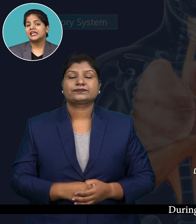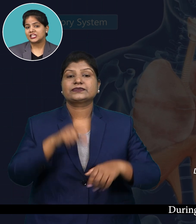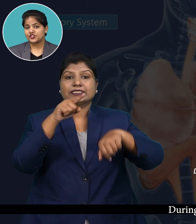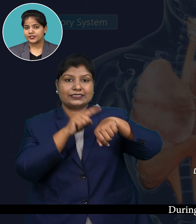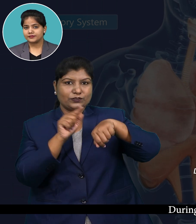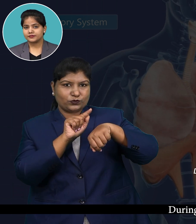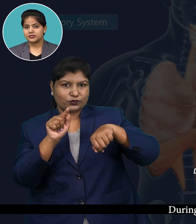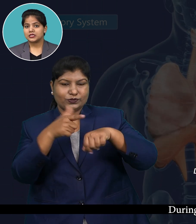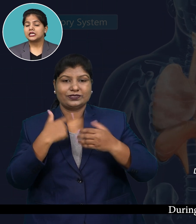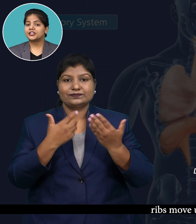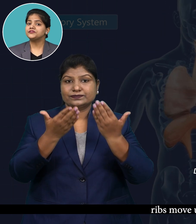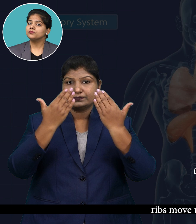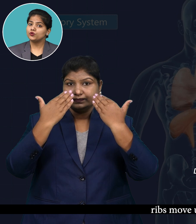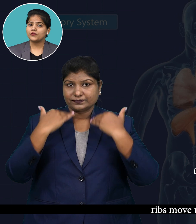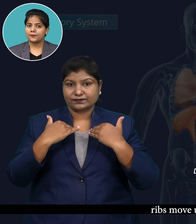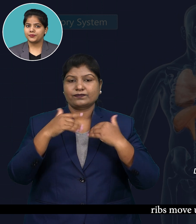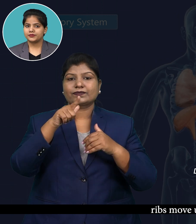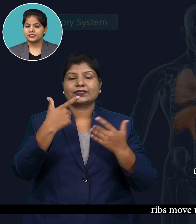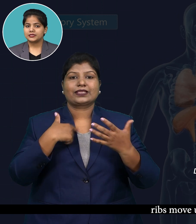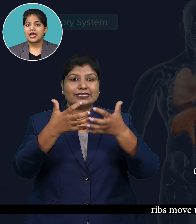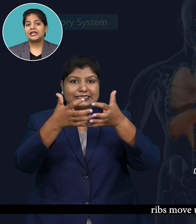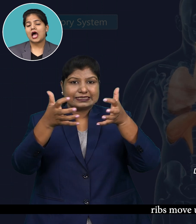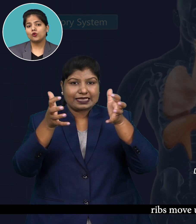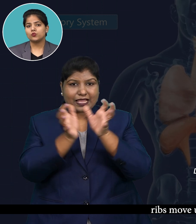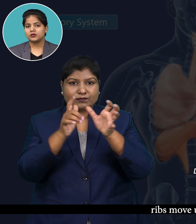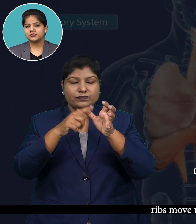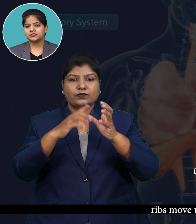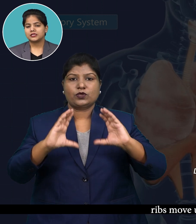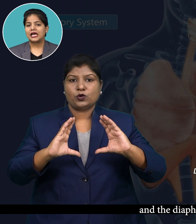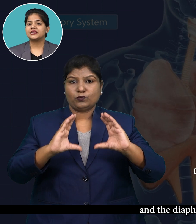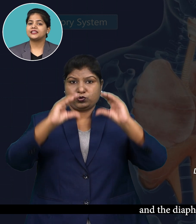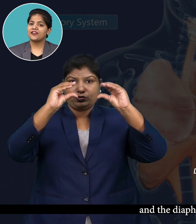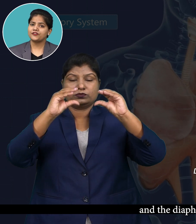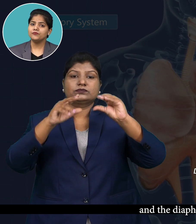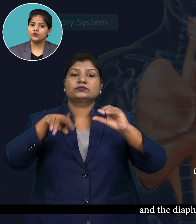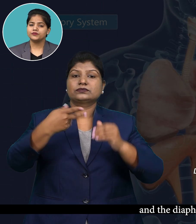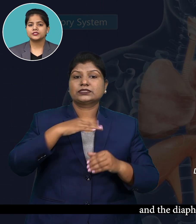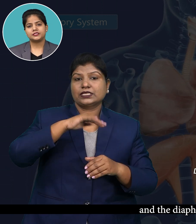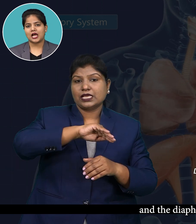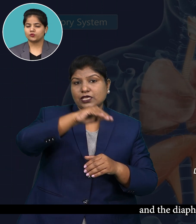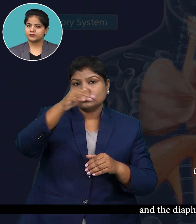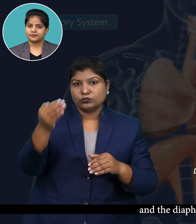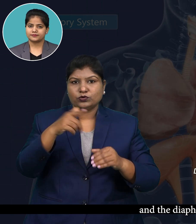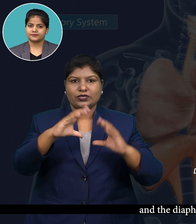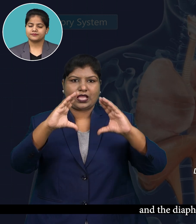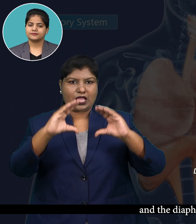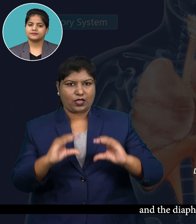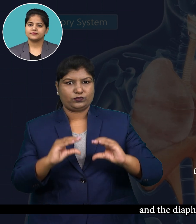During inhalation, ribs move up and outwards and the diaphragm moves down.